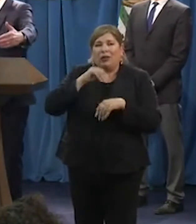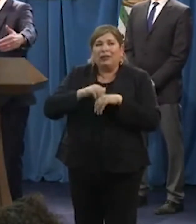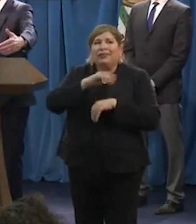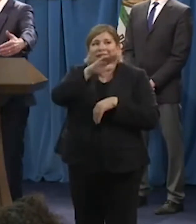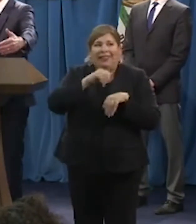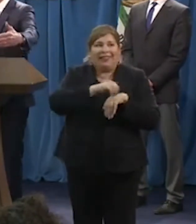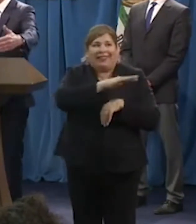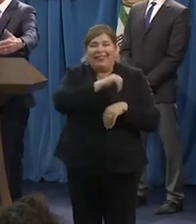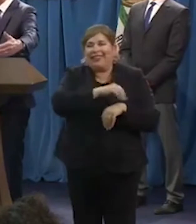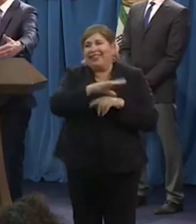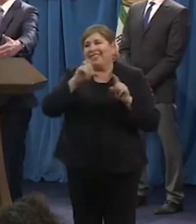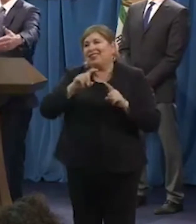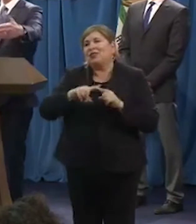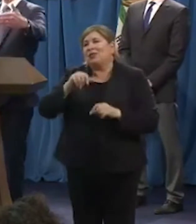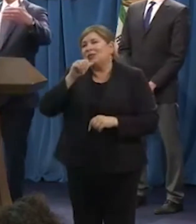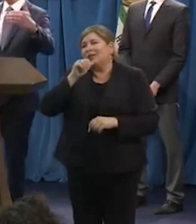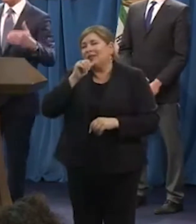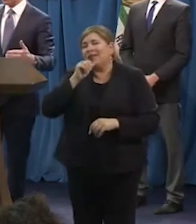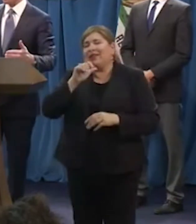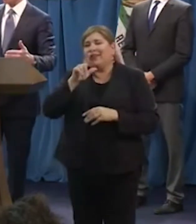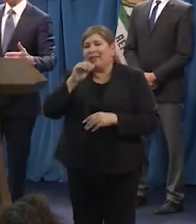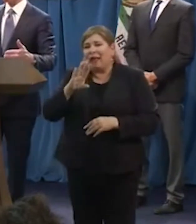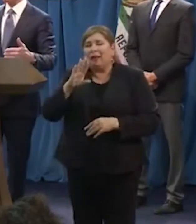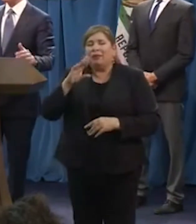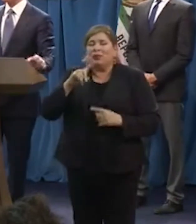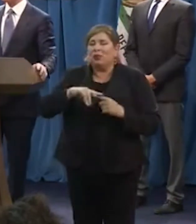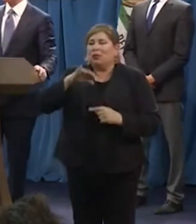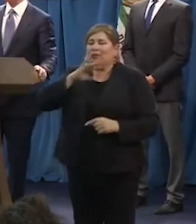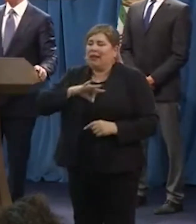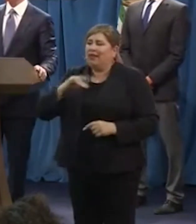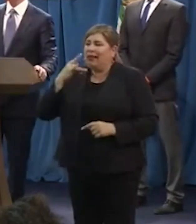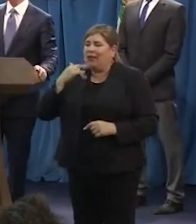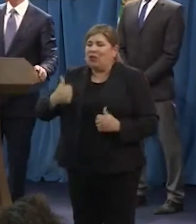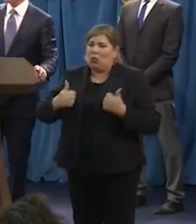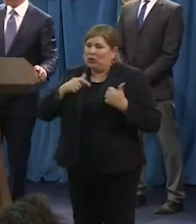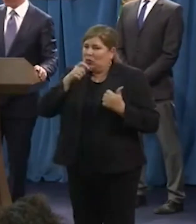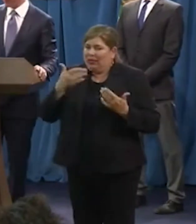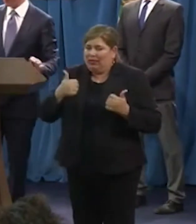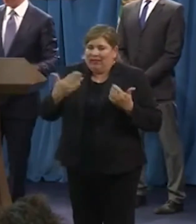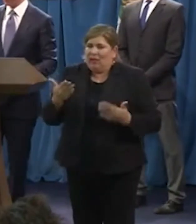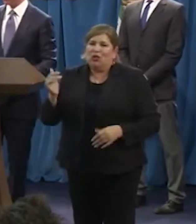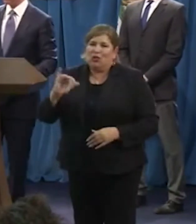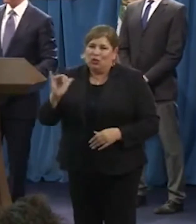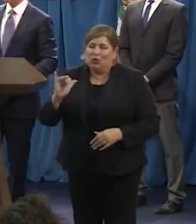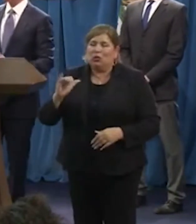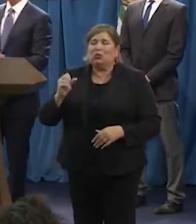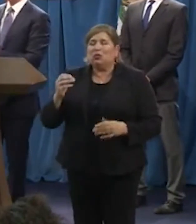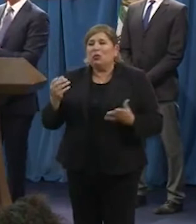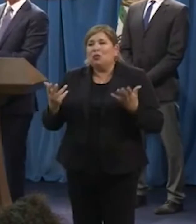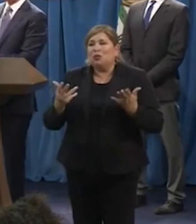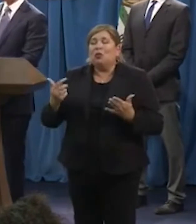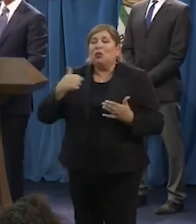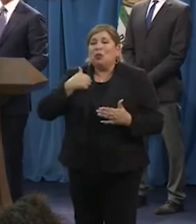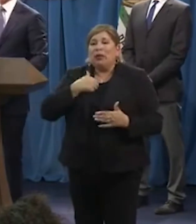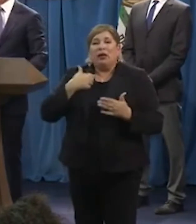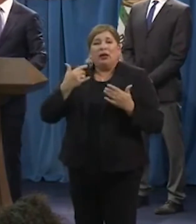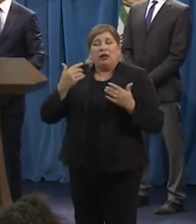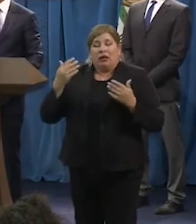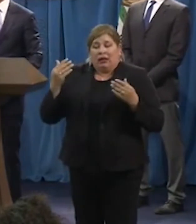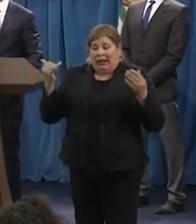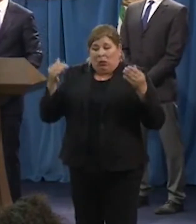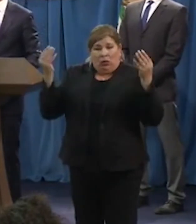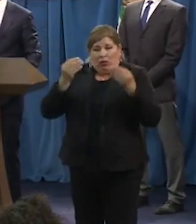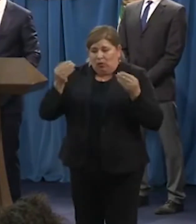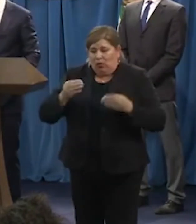state individually to commercial labs for the benefit of California residents as well. What we are putting together, and we'll start providing this